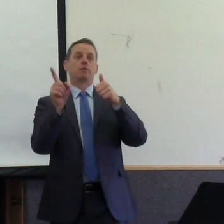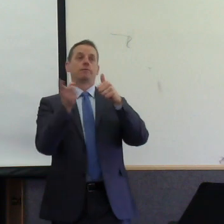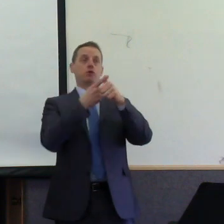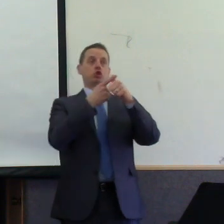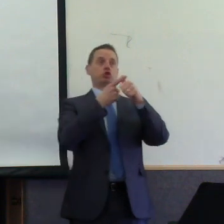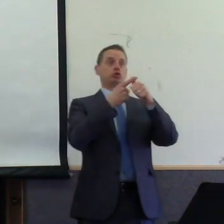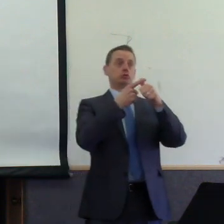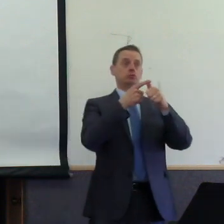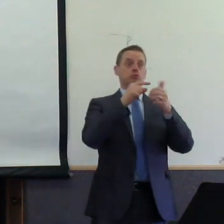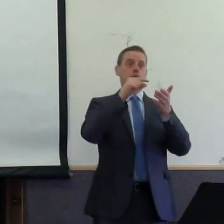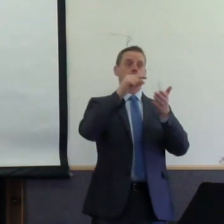So, first thing,